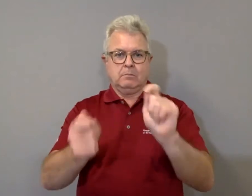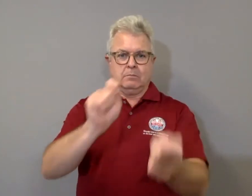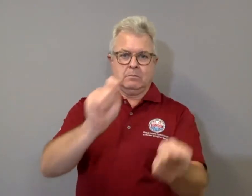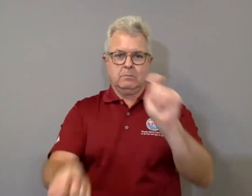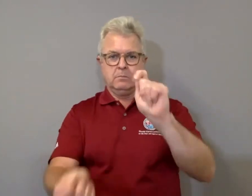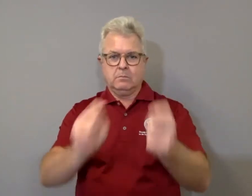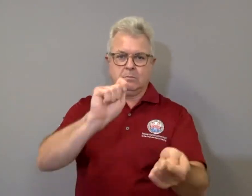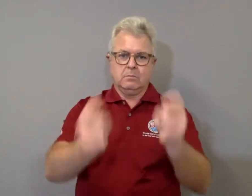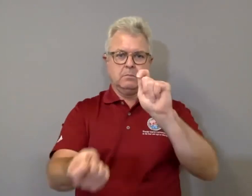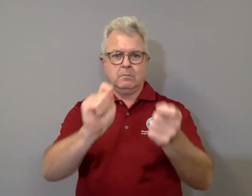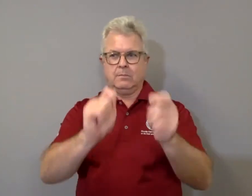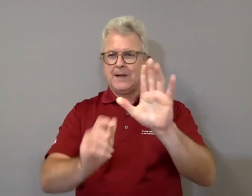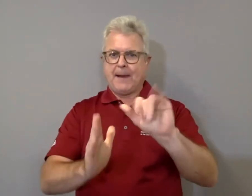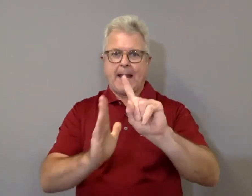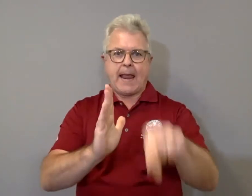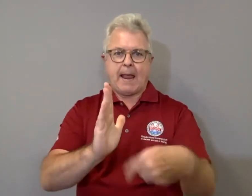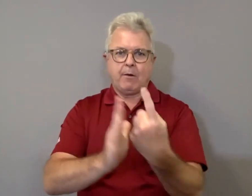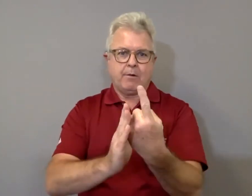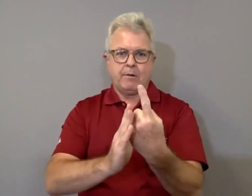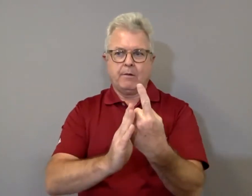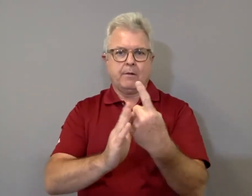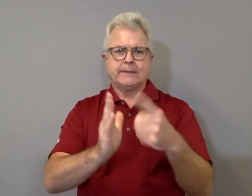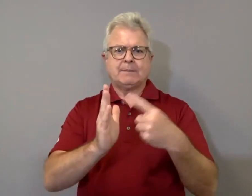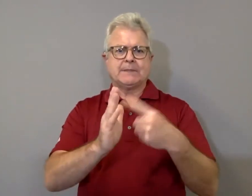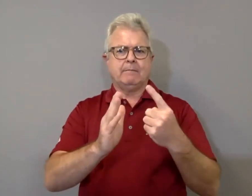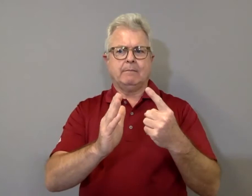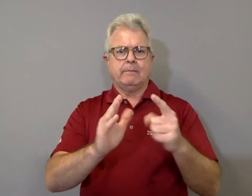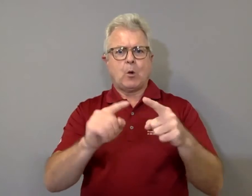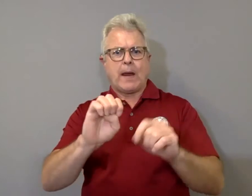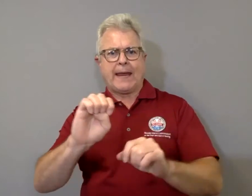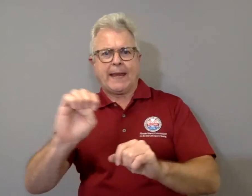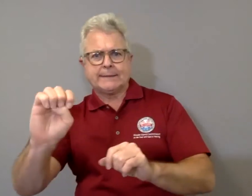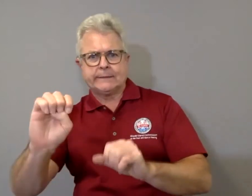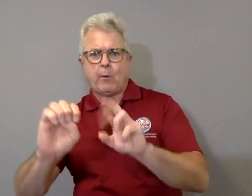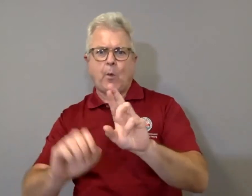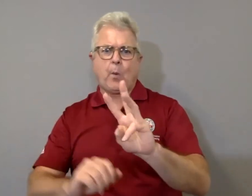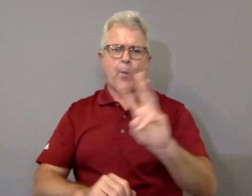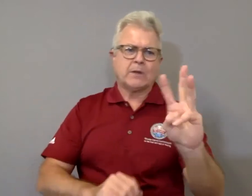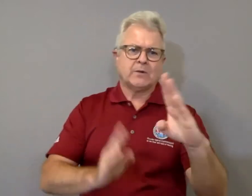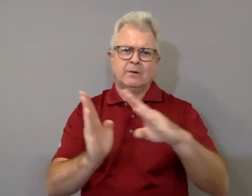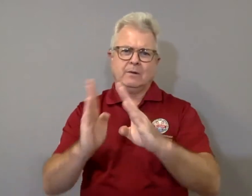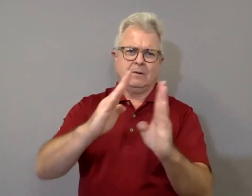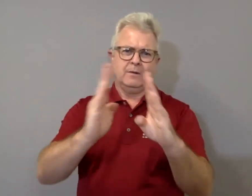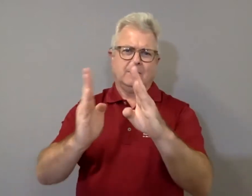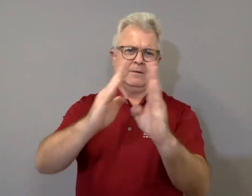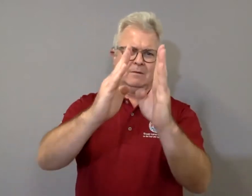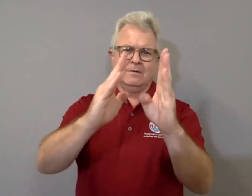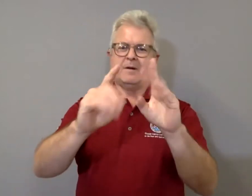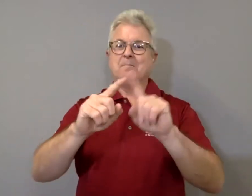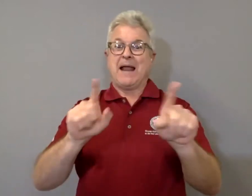The storm has the potential to continue to change hour by hour. It may turn east, it may go